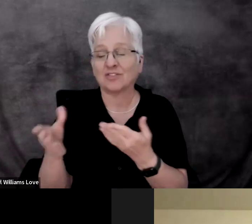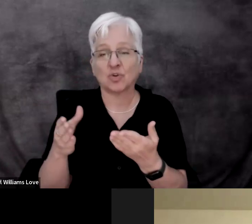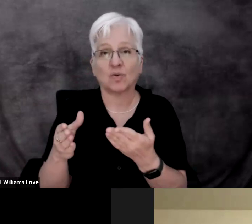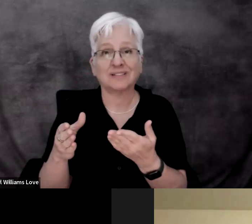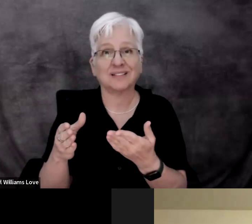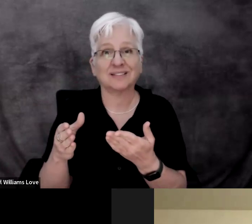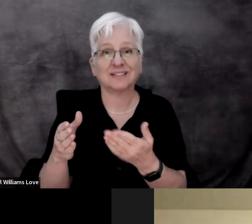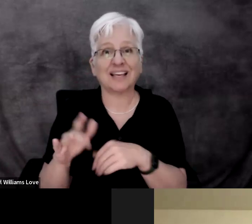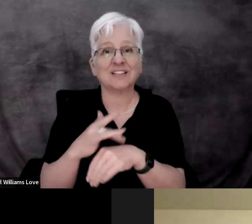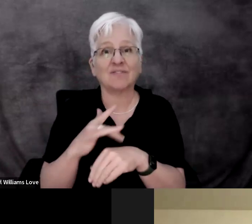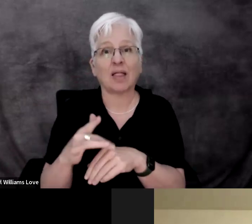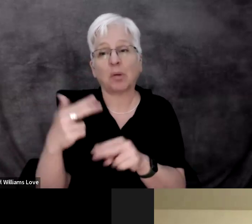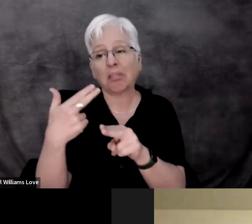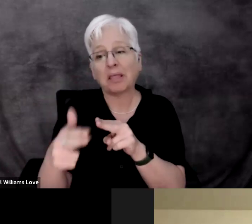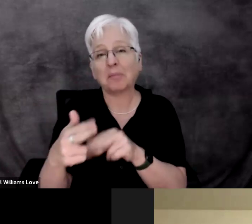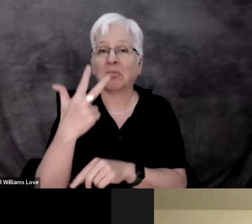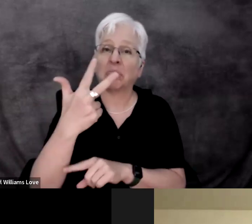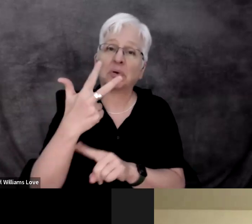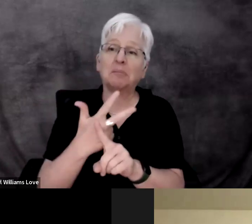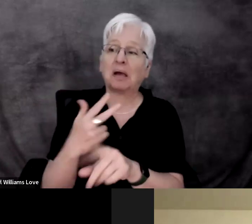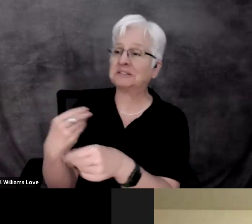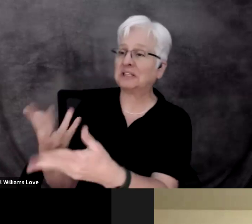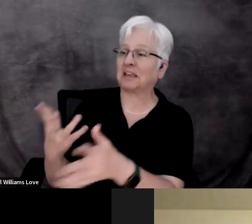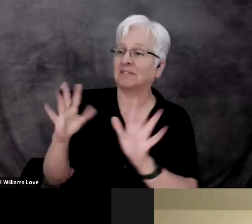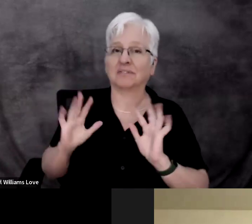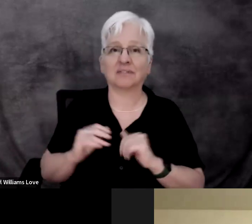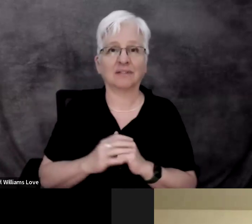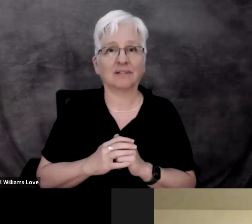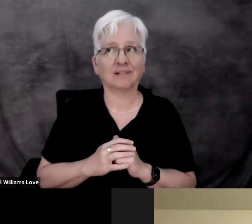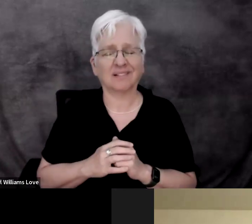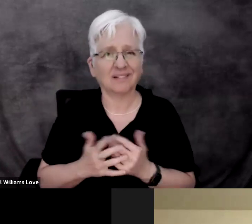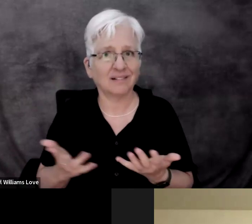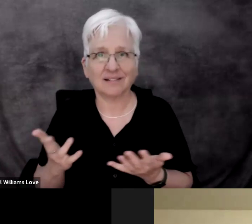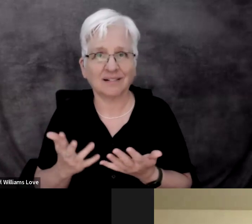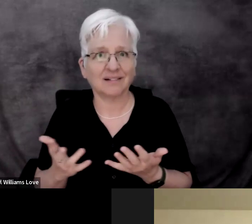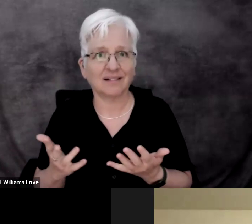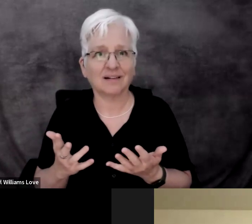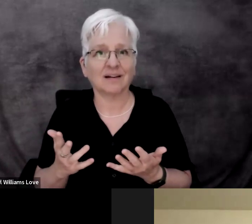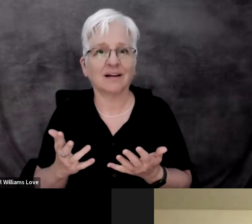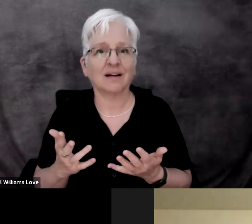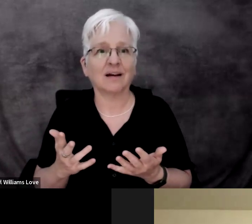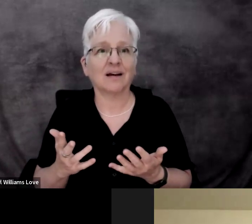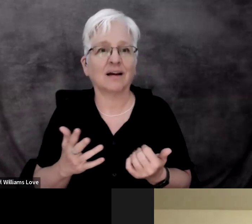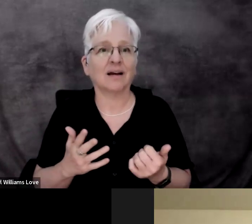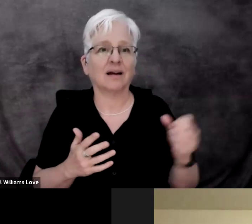for 3 months or things like that, you know, in my opinion,